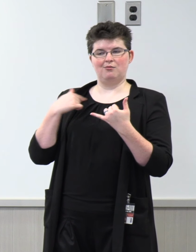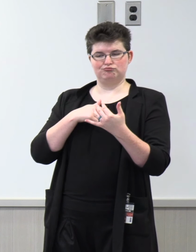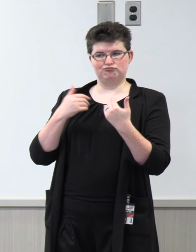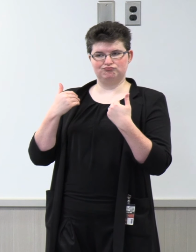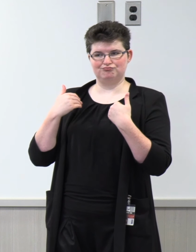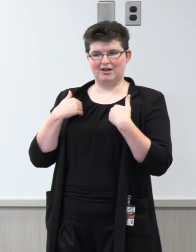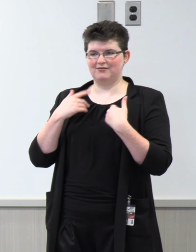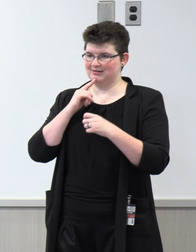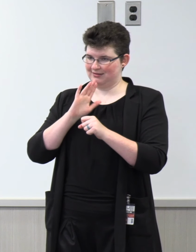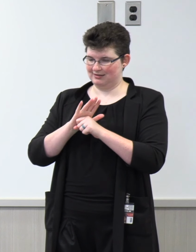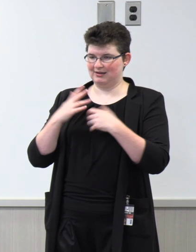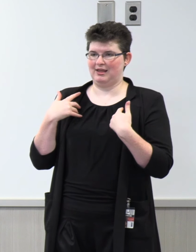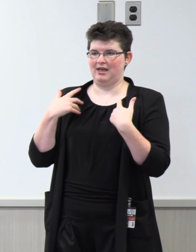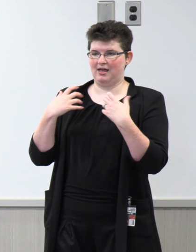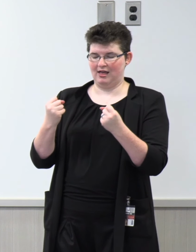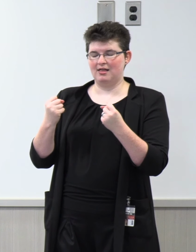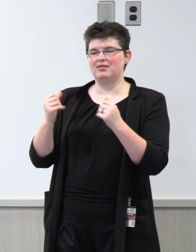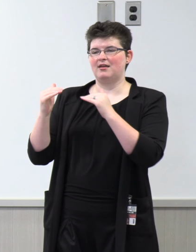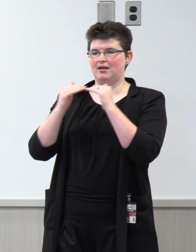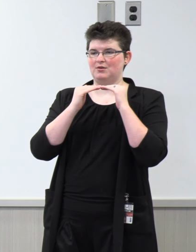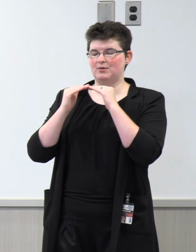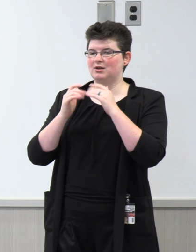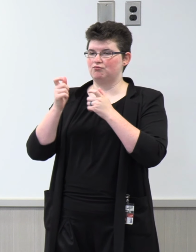health equity coordinator for our agency.